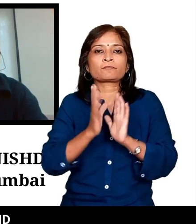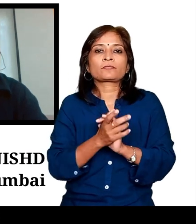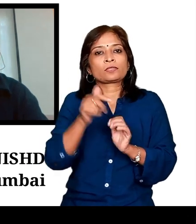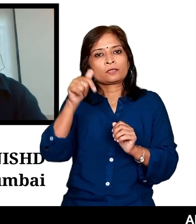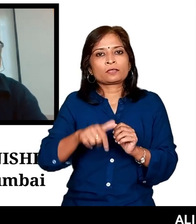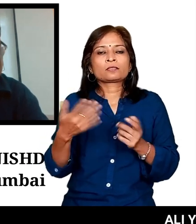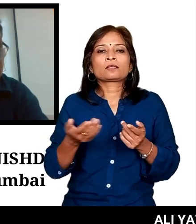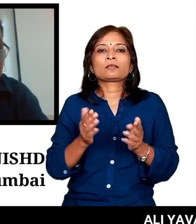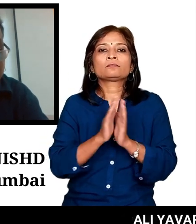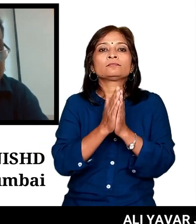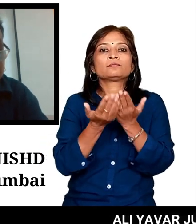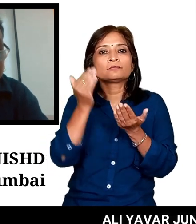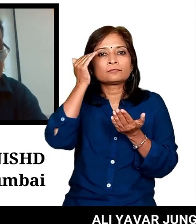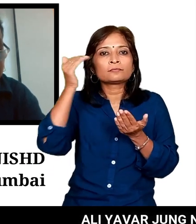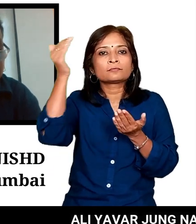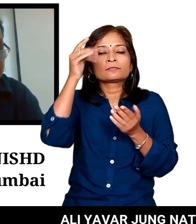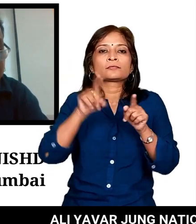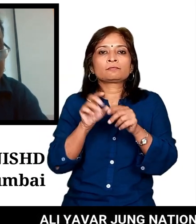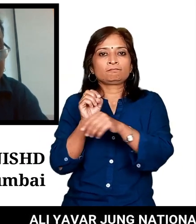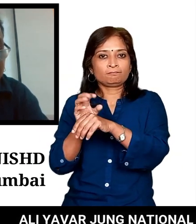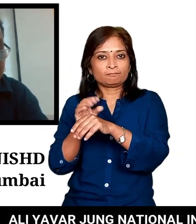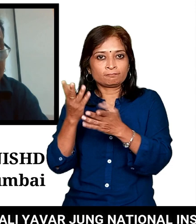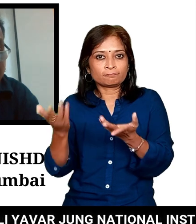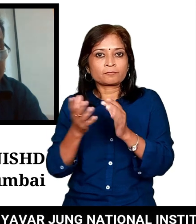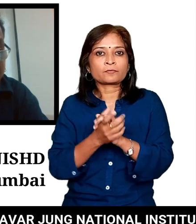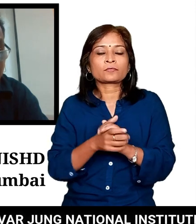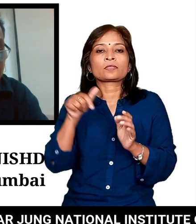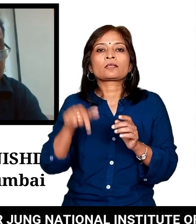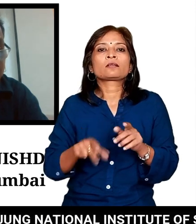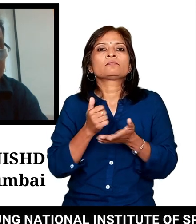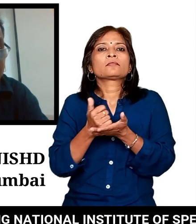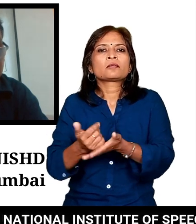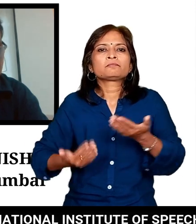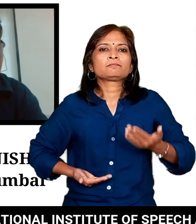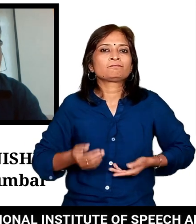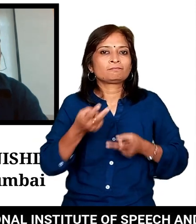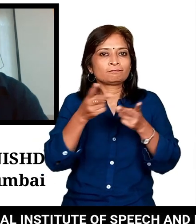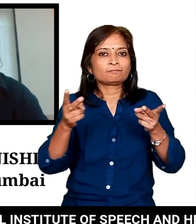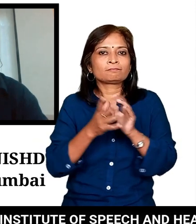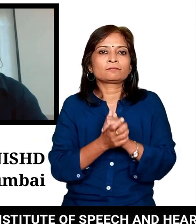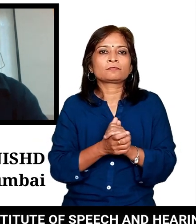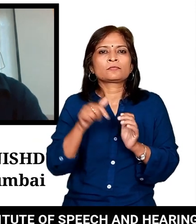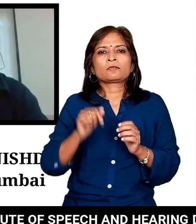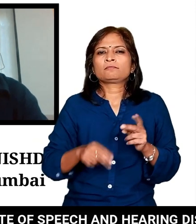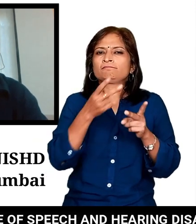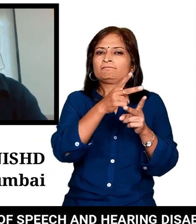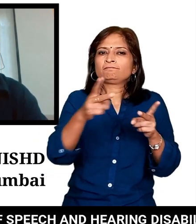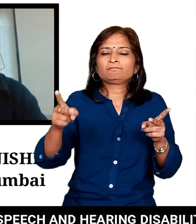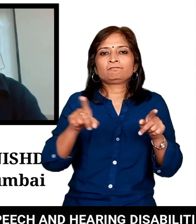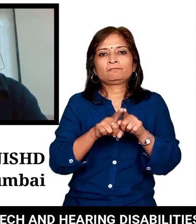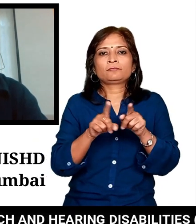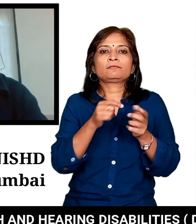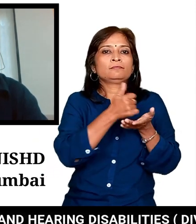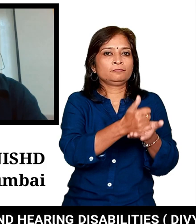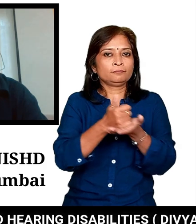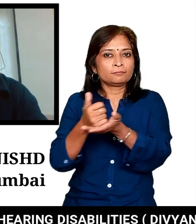done here. Then educational counseling also being done here. guidance and counseling so we provide the referral services